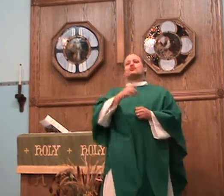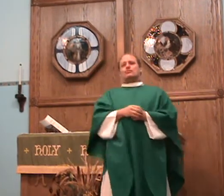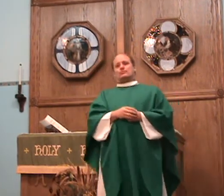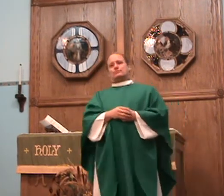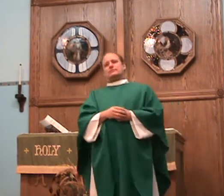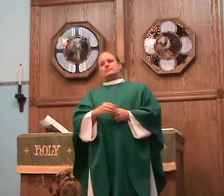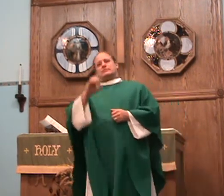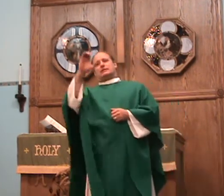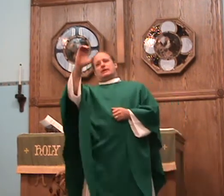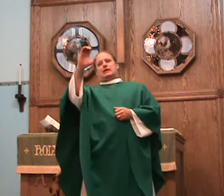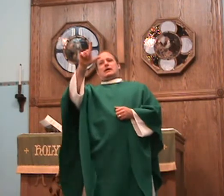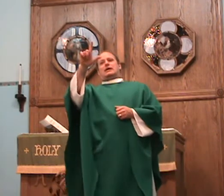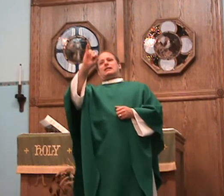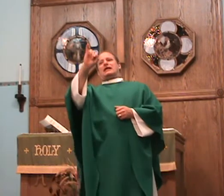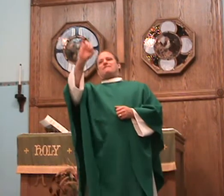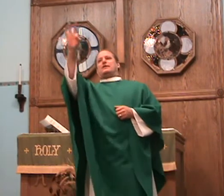true. Cliff